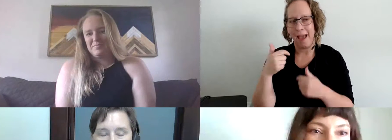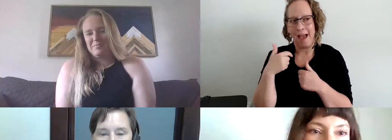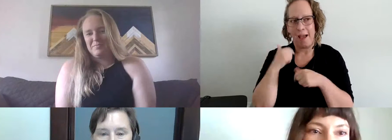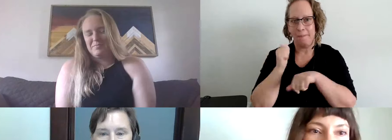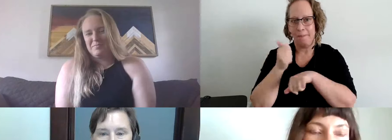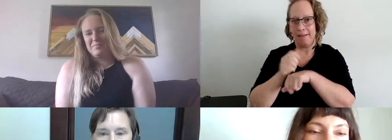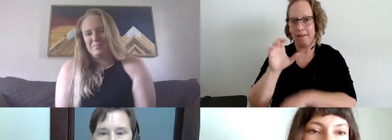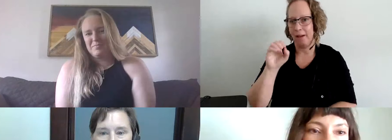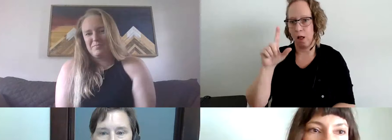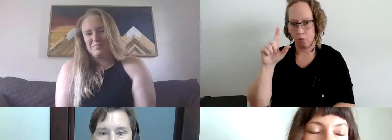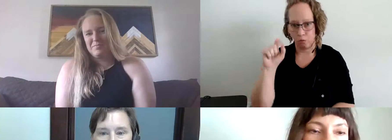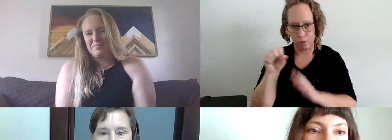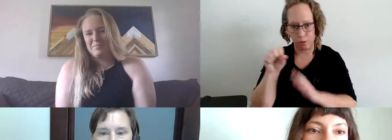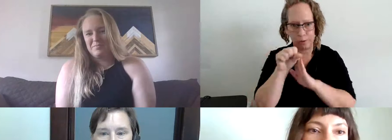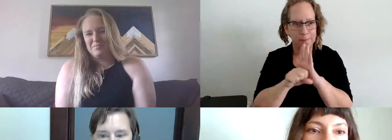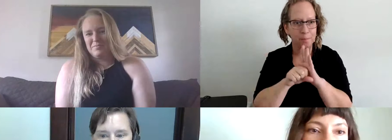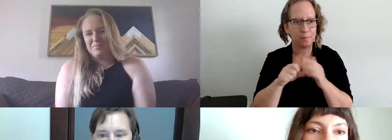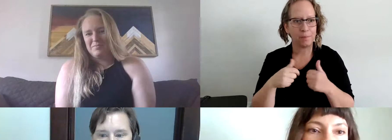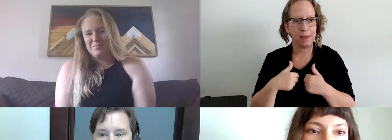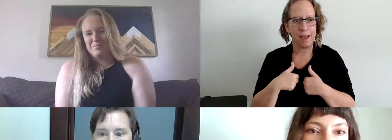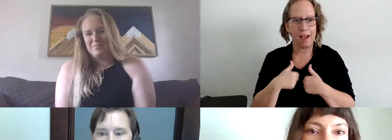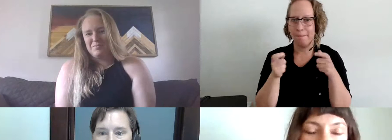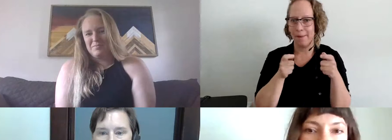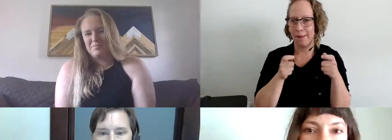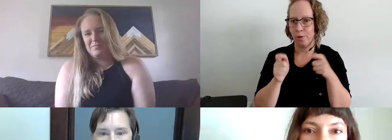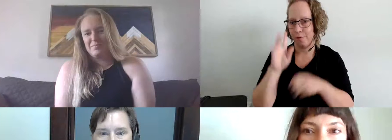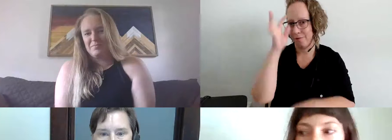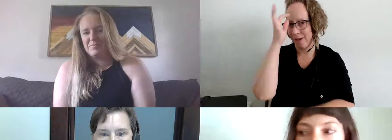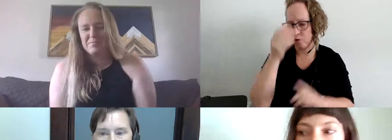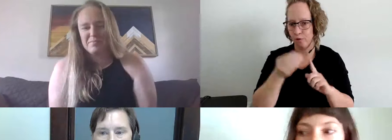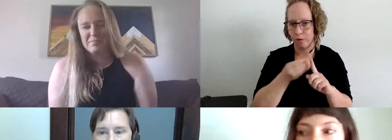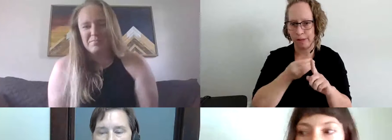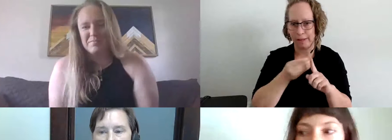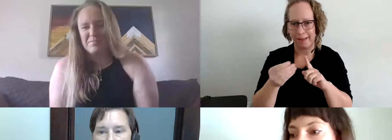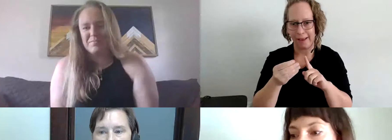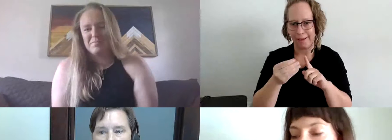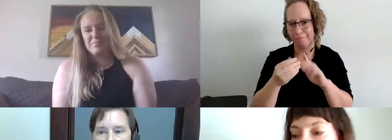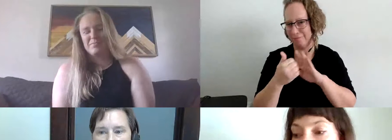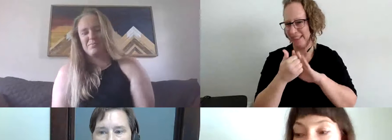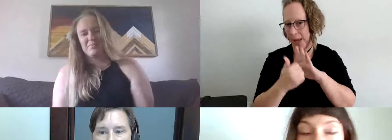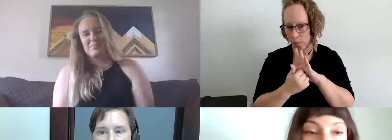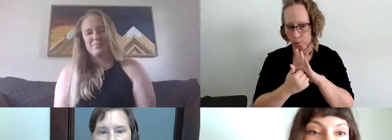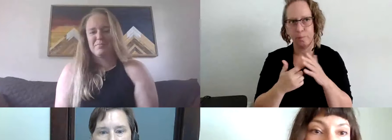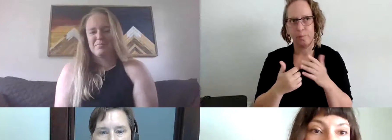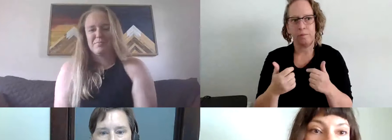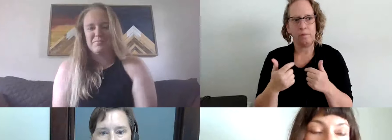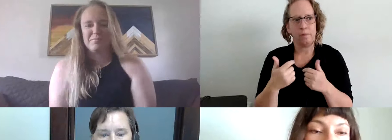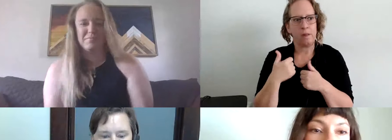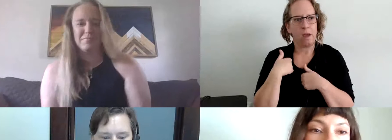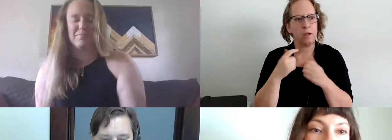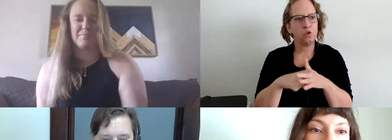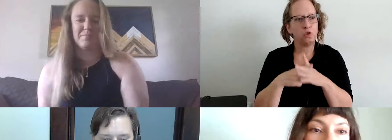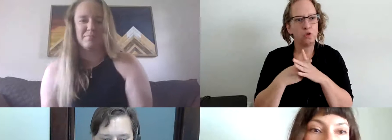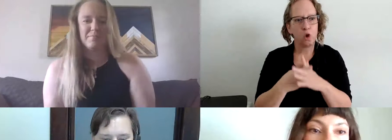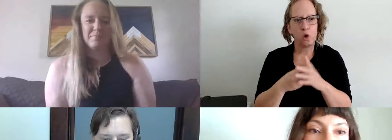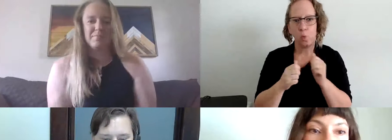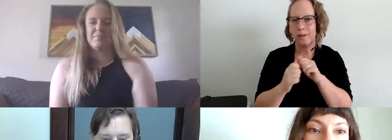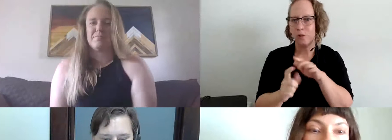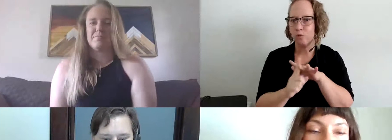in Colorado, and I manage the Federal Relay account. And I started with